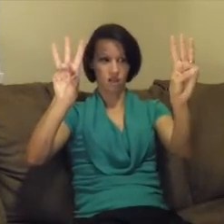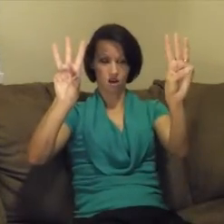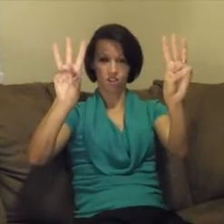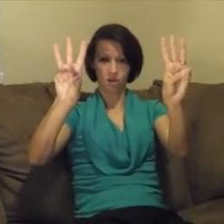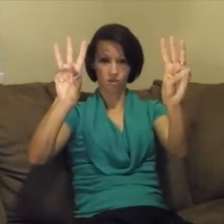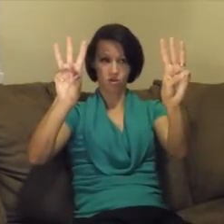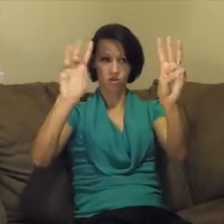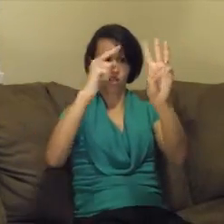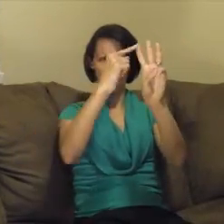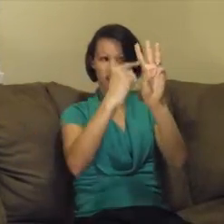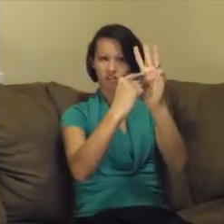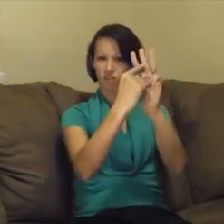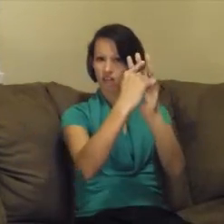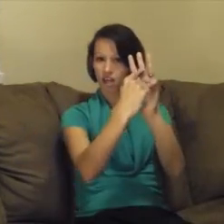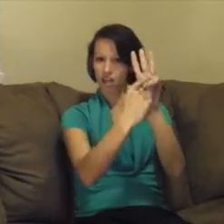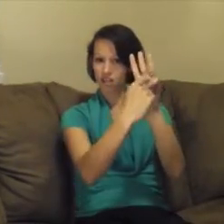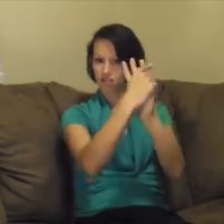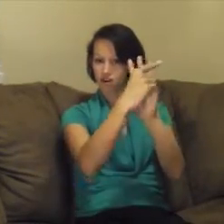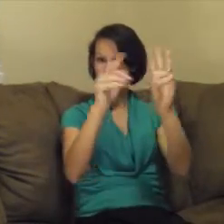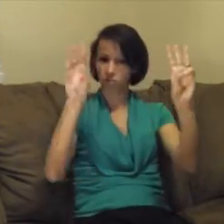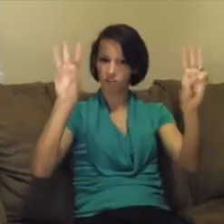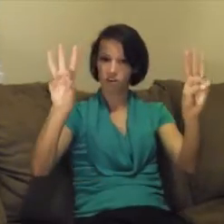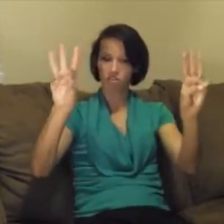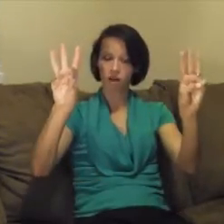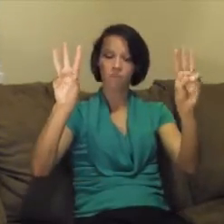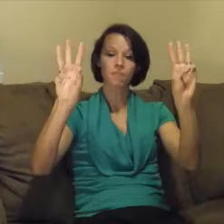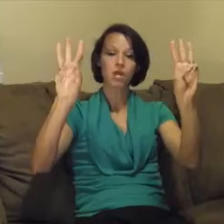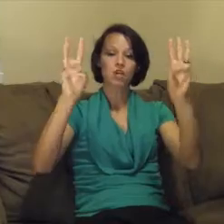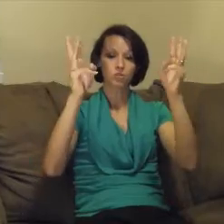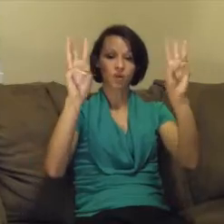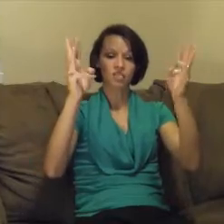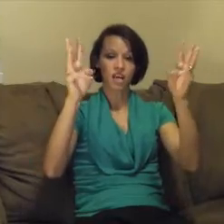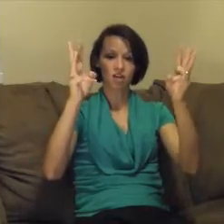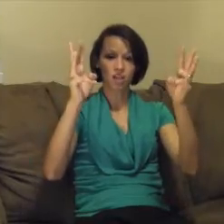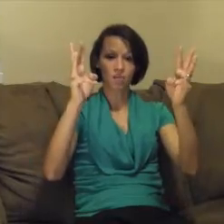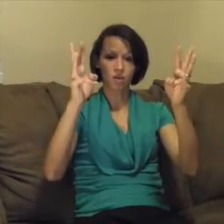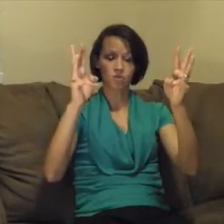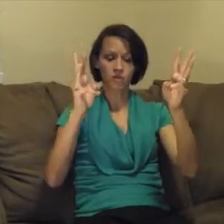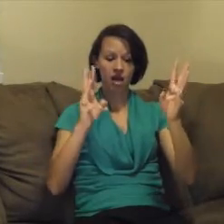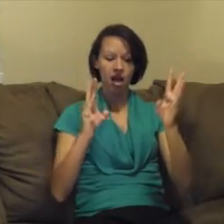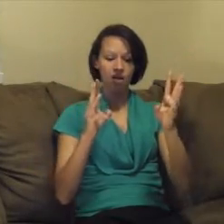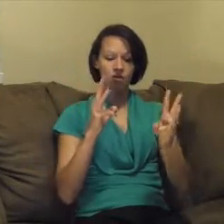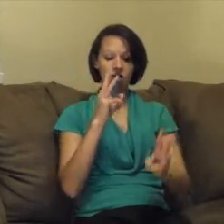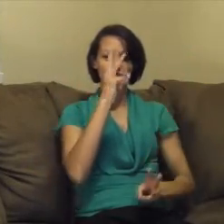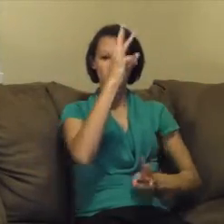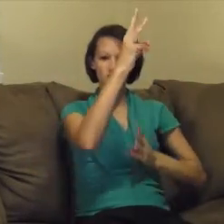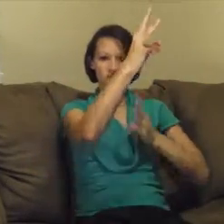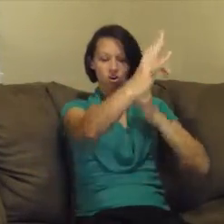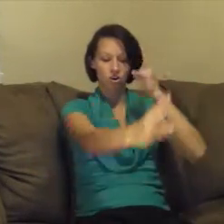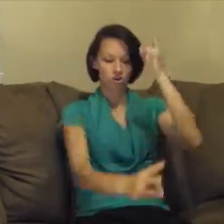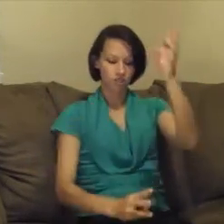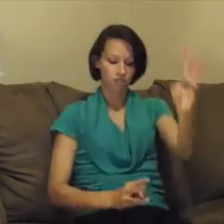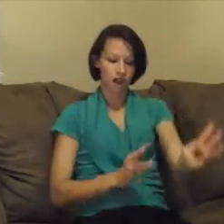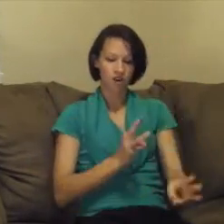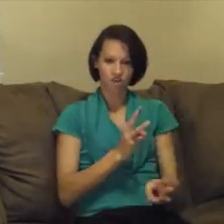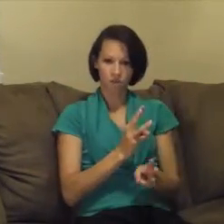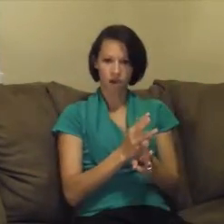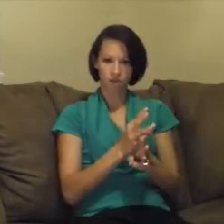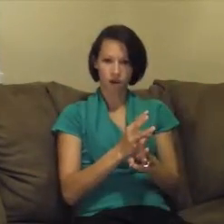our W's? They kind of look like it. Our 3 fingers up. So we're going to take our W's and we're going to draw circles out of our belly